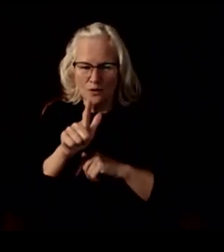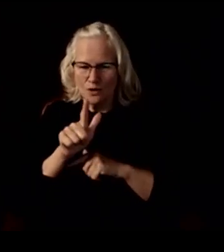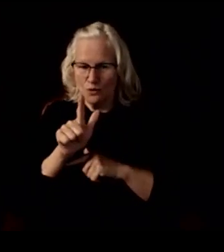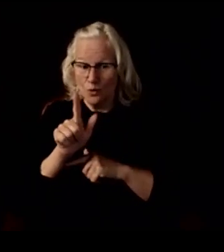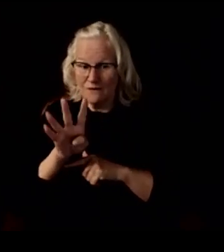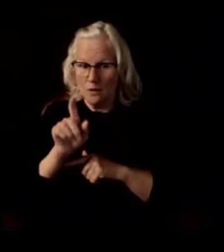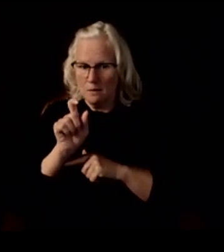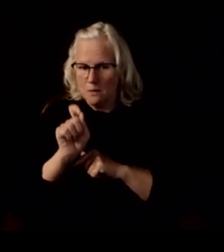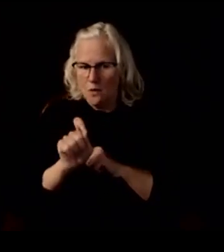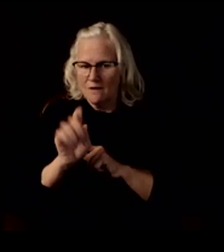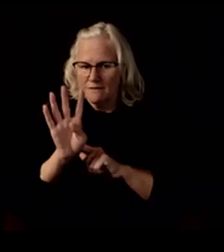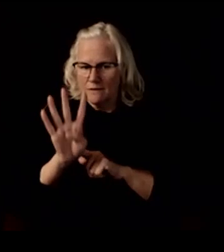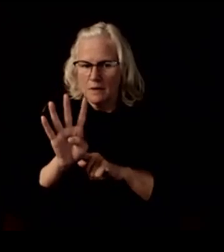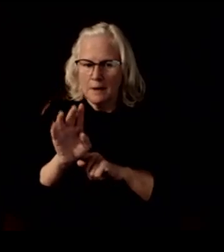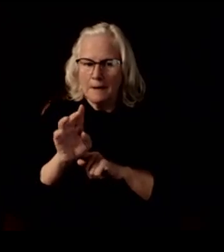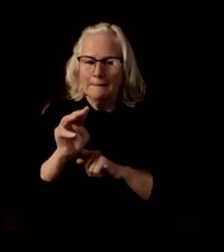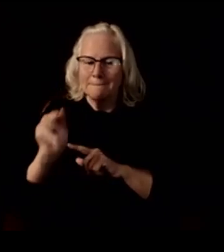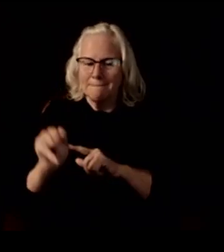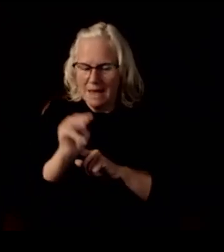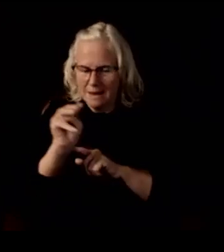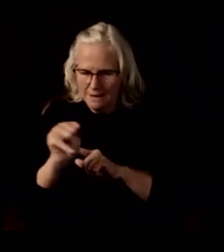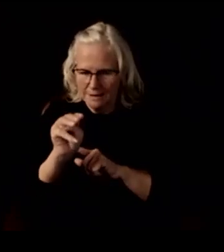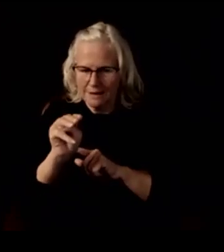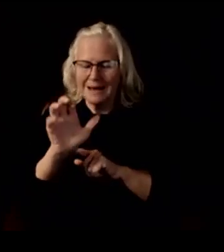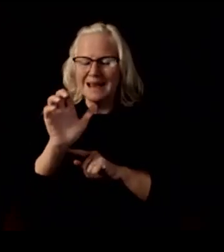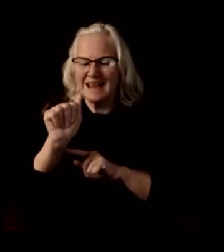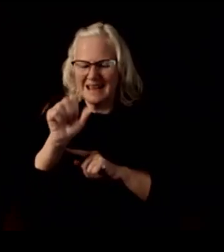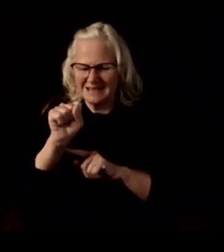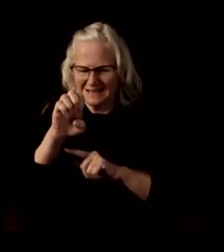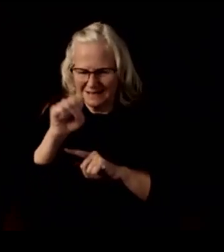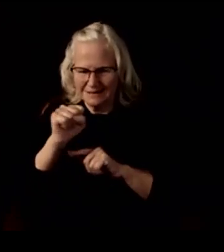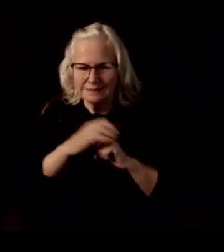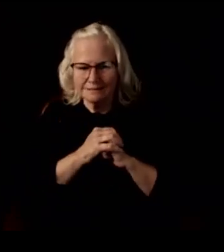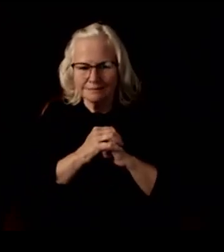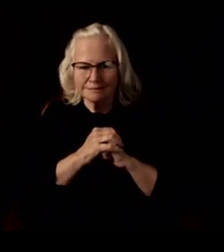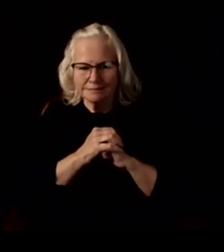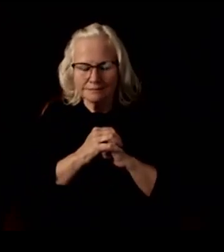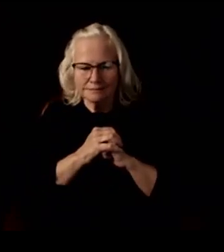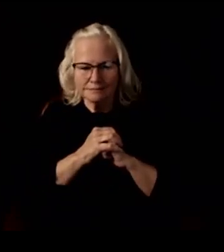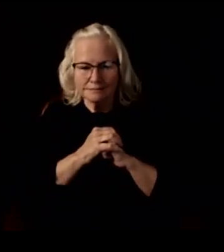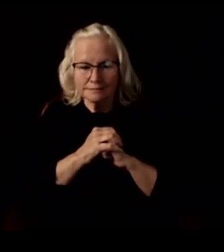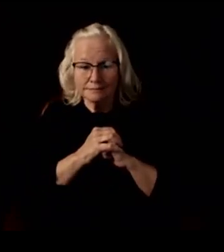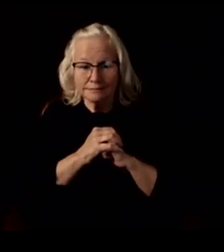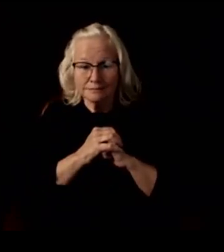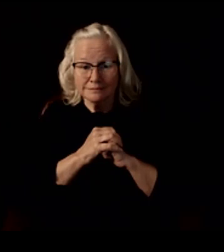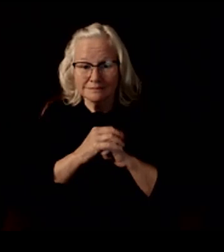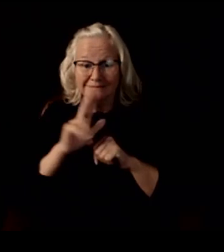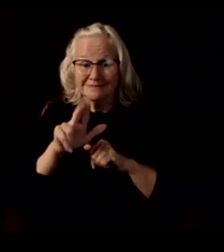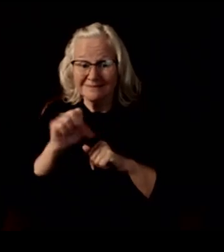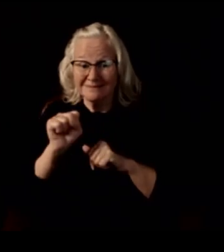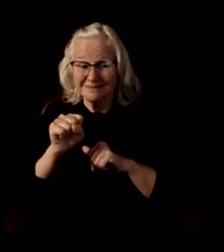and 832,000 deaths. The United States was at 5.8 million cases